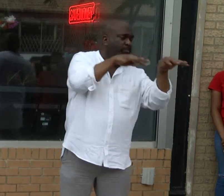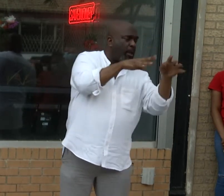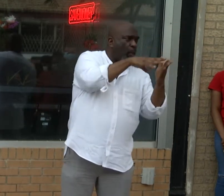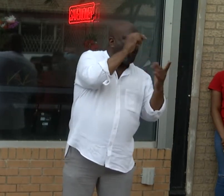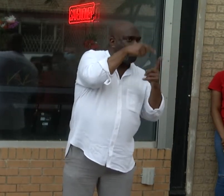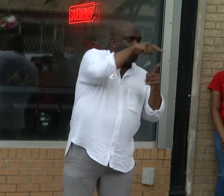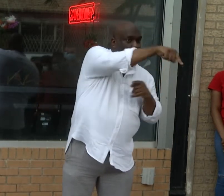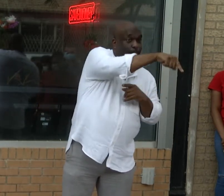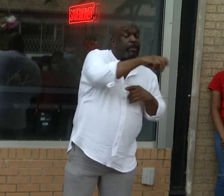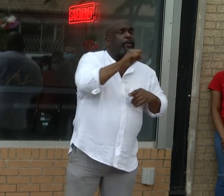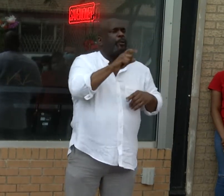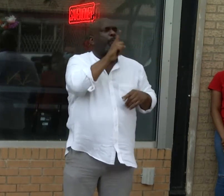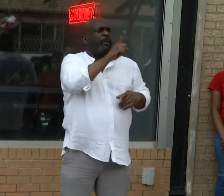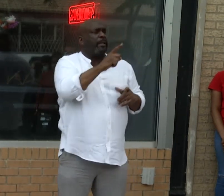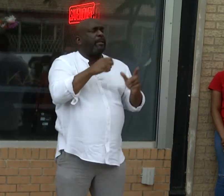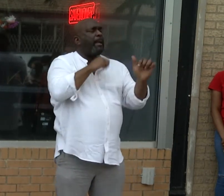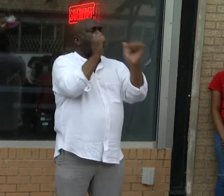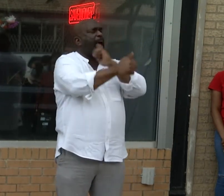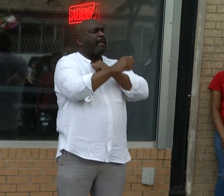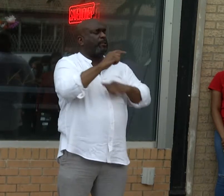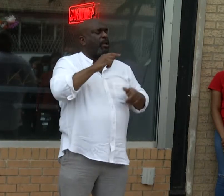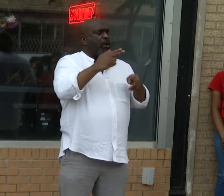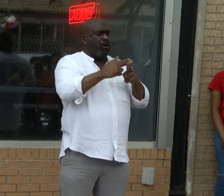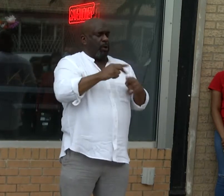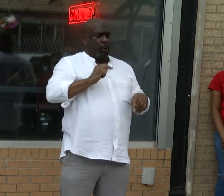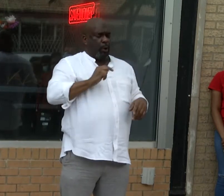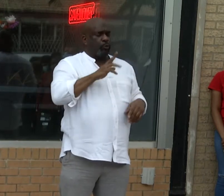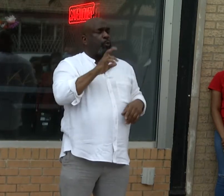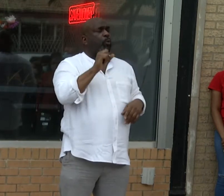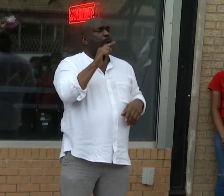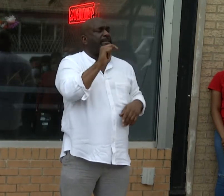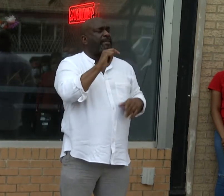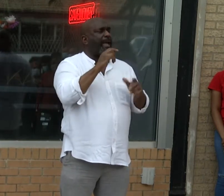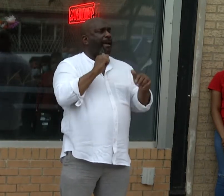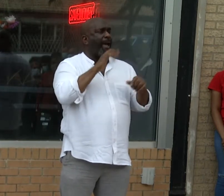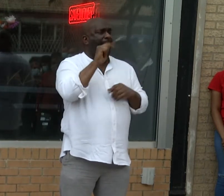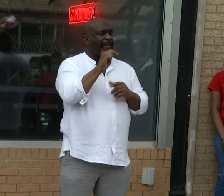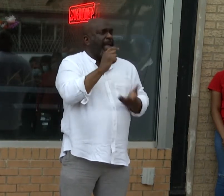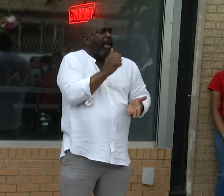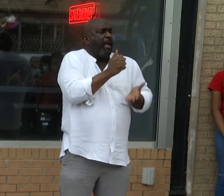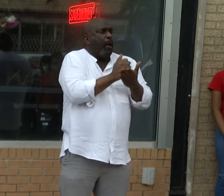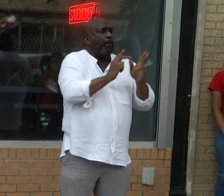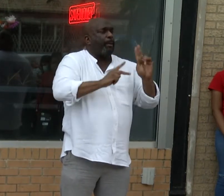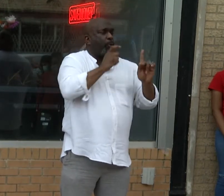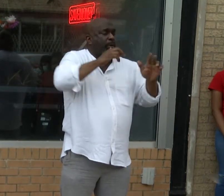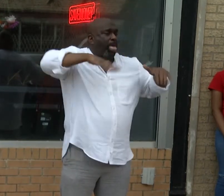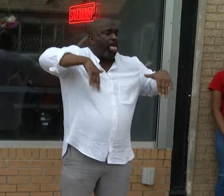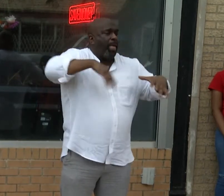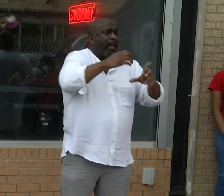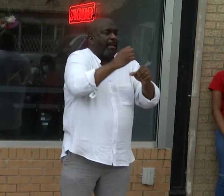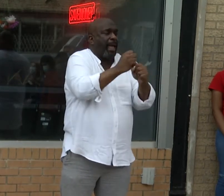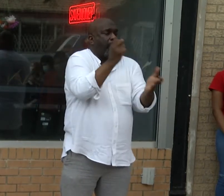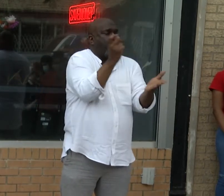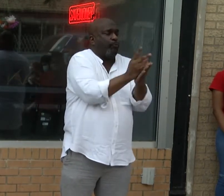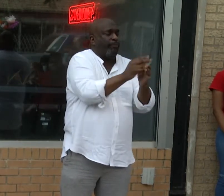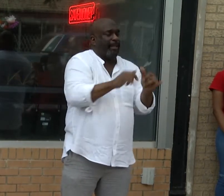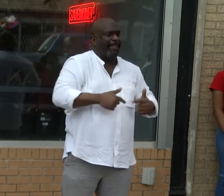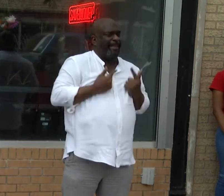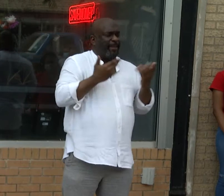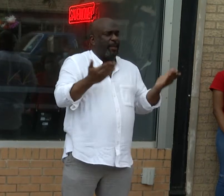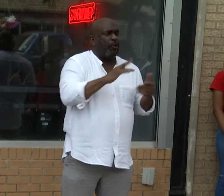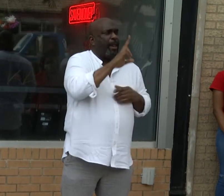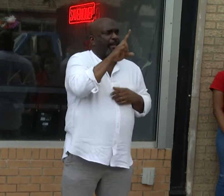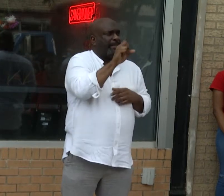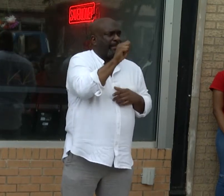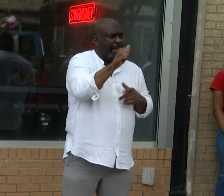District passed the Trust Act to protect undocumented immigrants from federal ICE agents, and it was signed into a